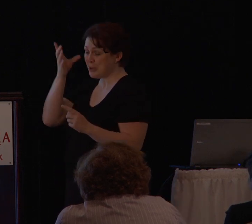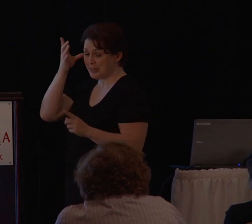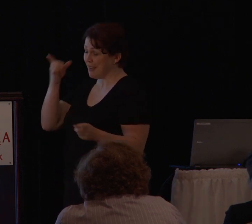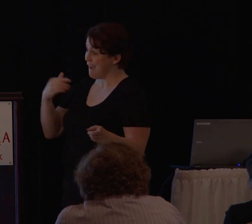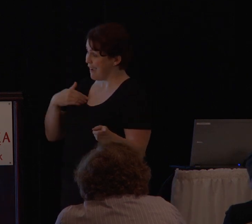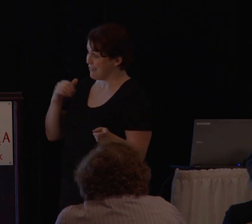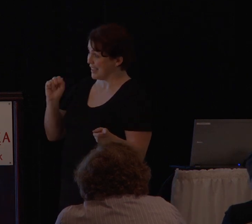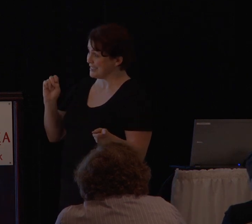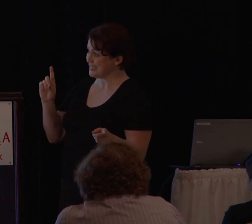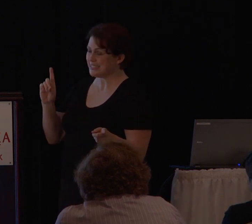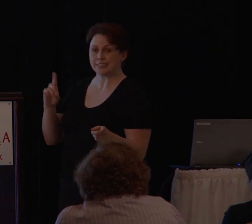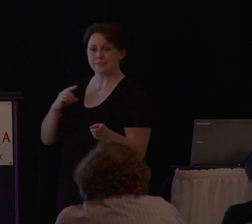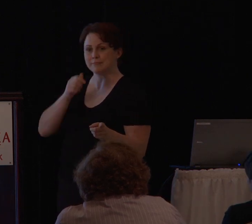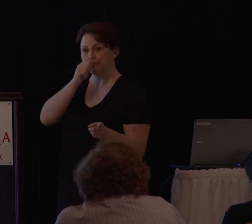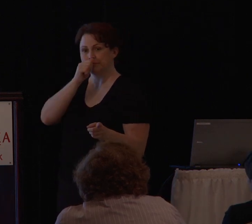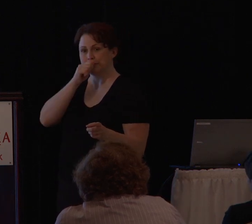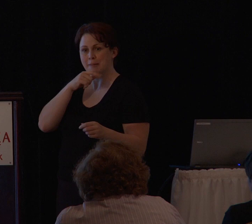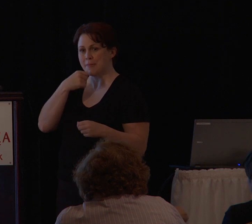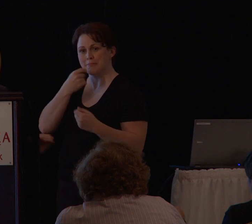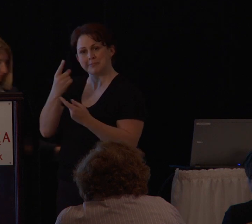got autism, so give him a break.